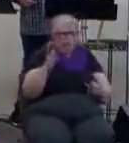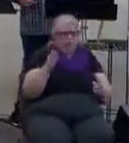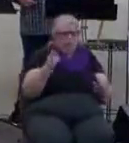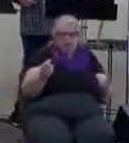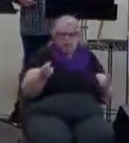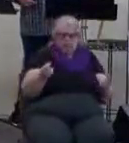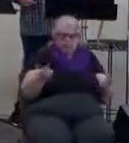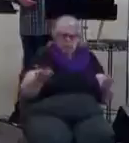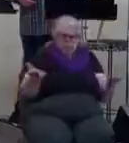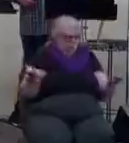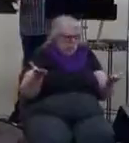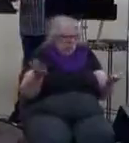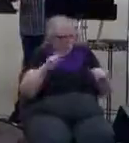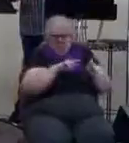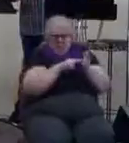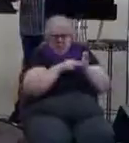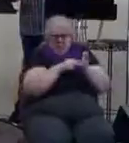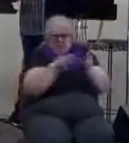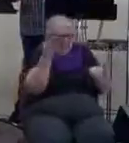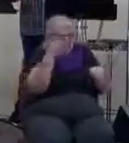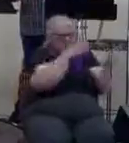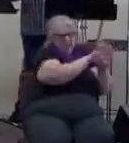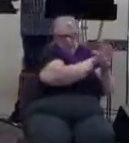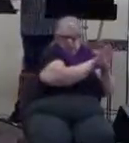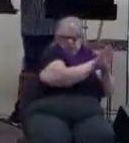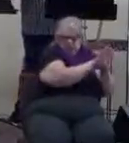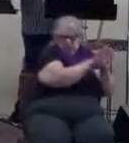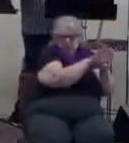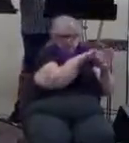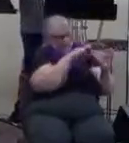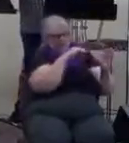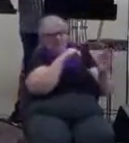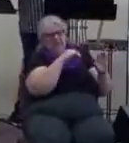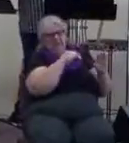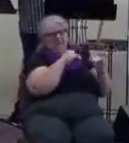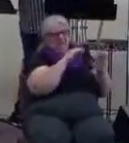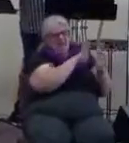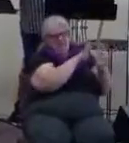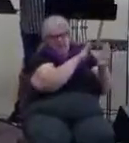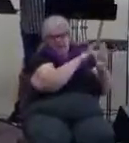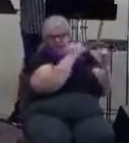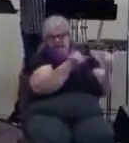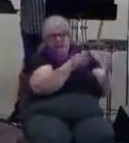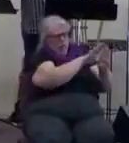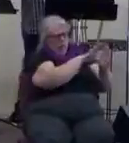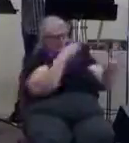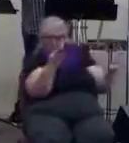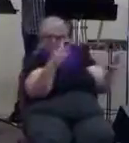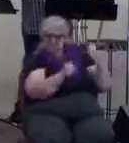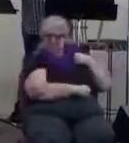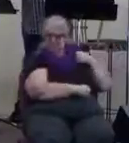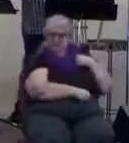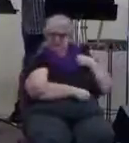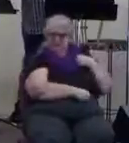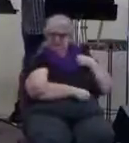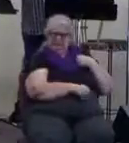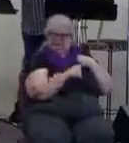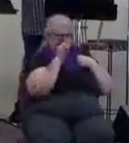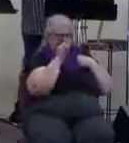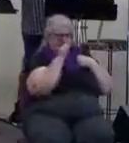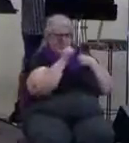doors are open? We locked them up. The guards are still standing there? Did the goofy guards let them